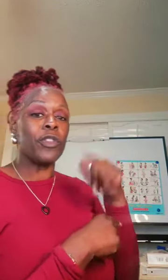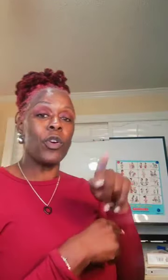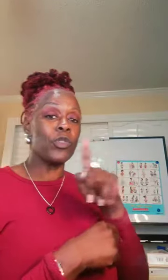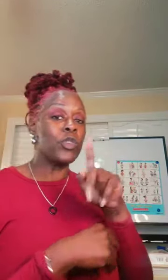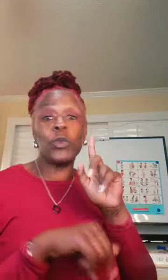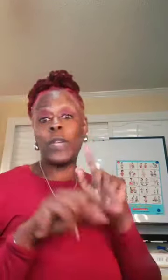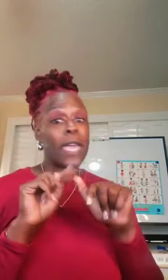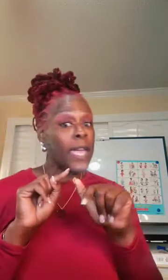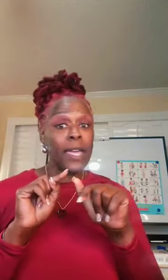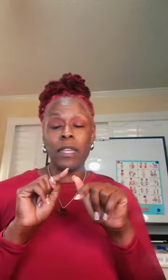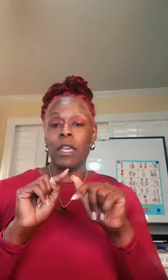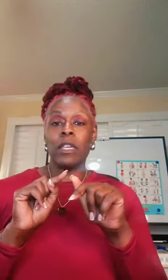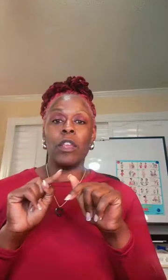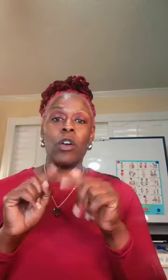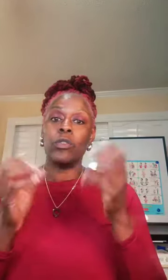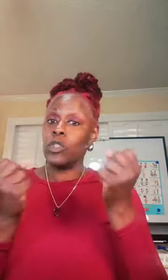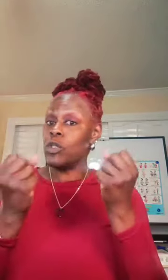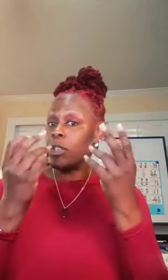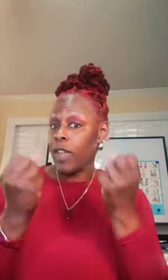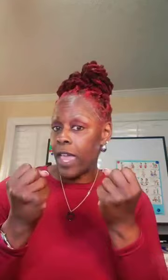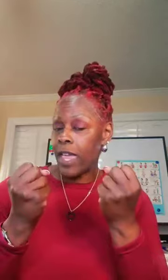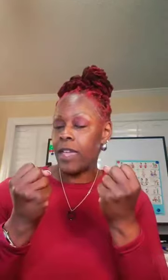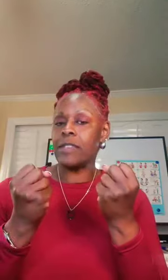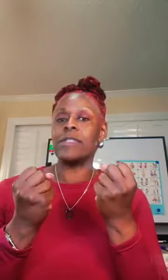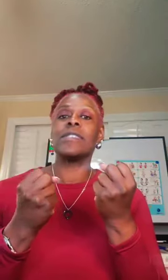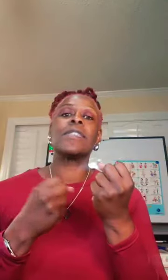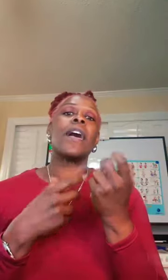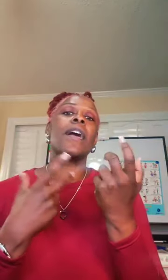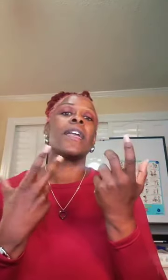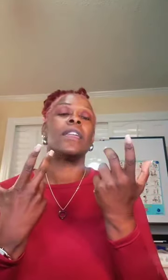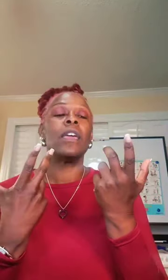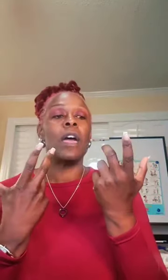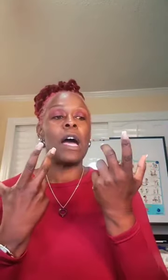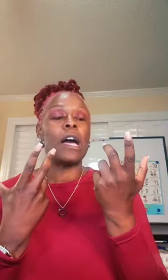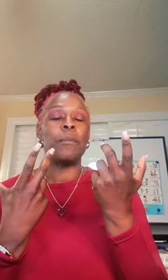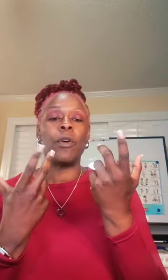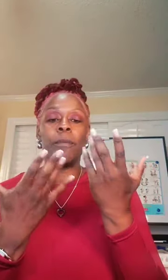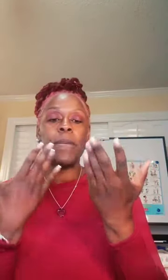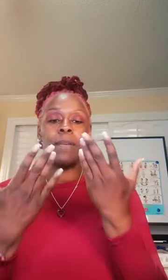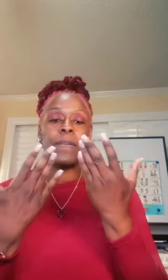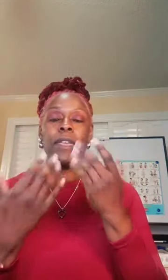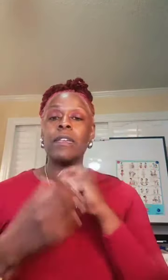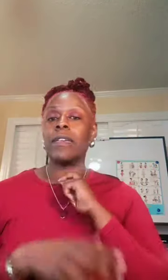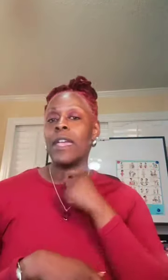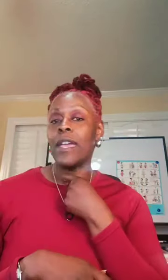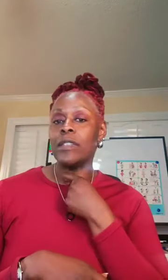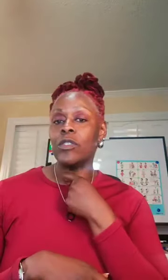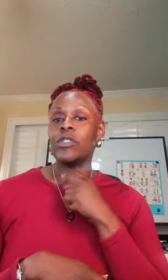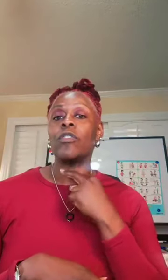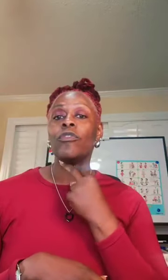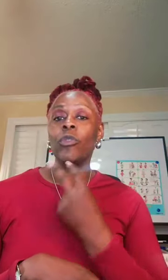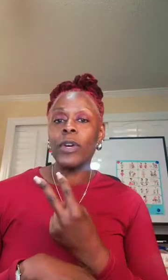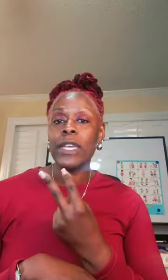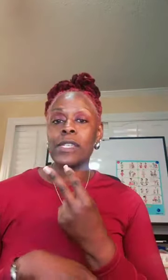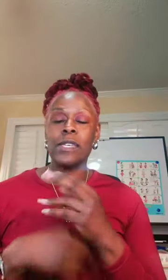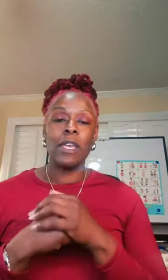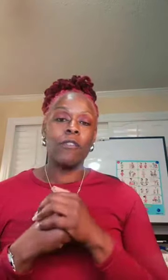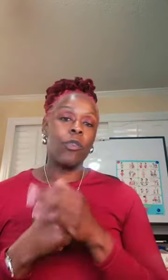those who can't, use their hands to sign, or maybe can't use their voice for